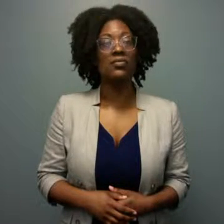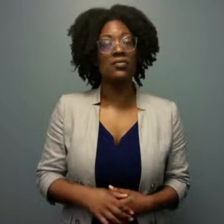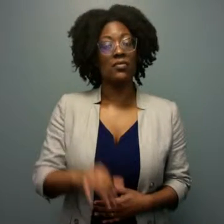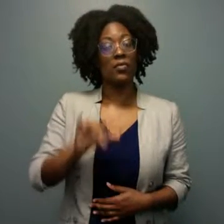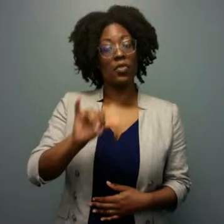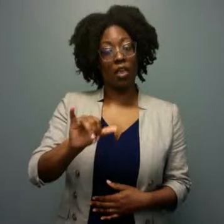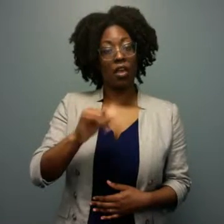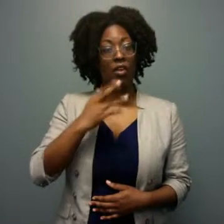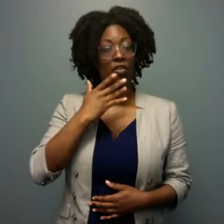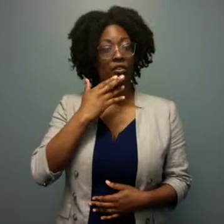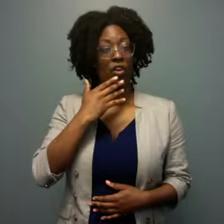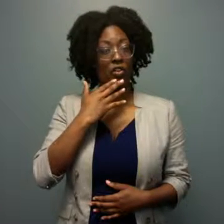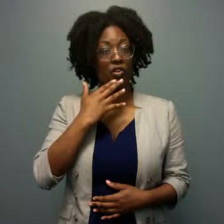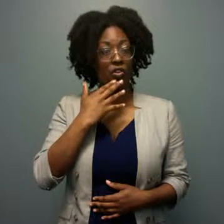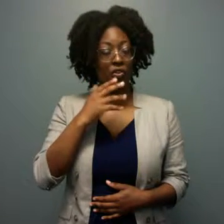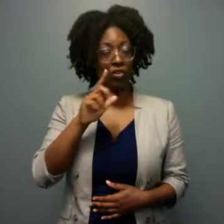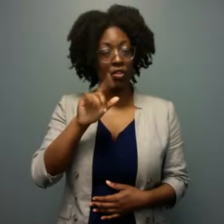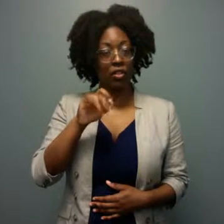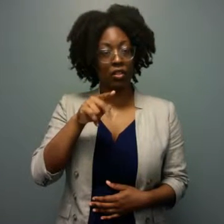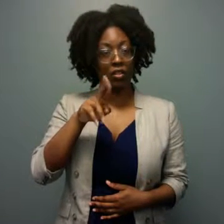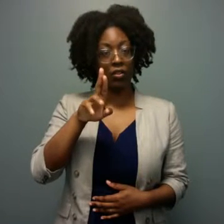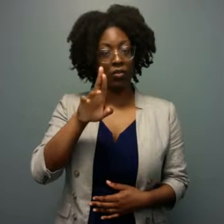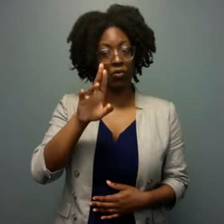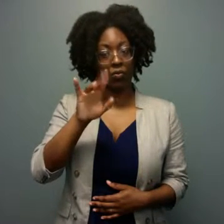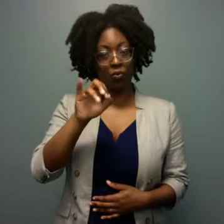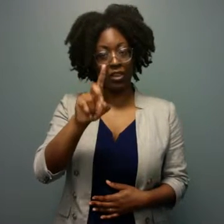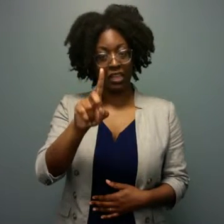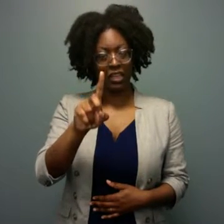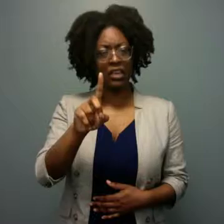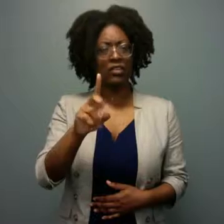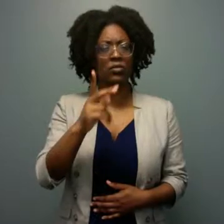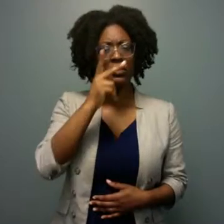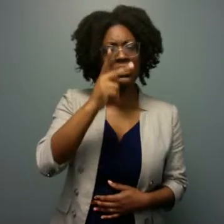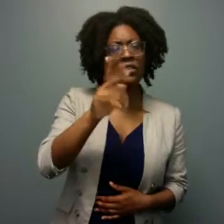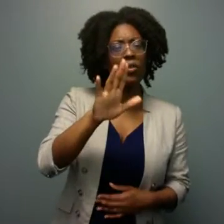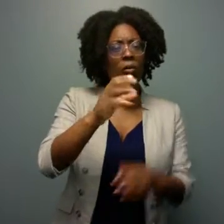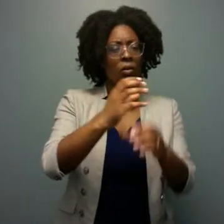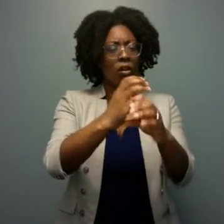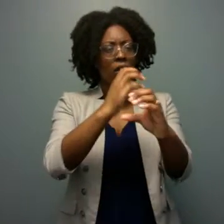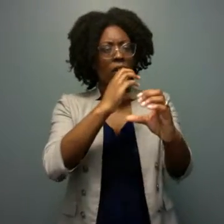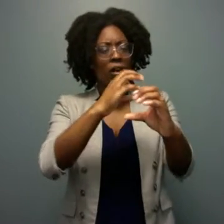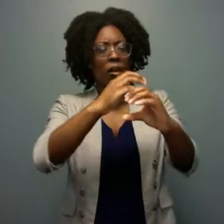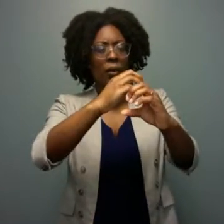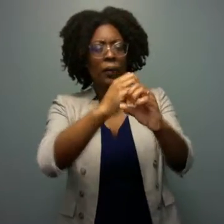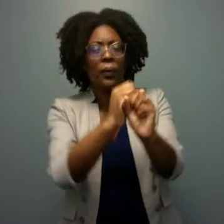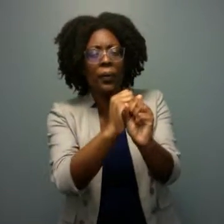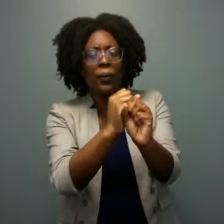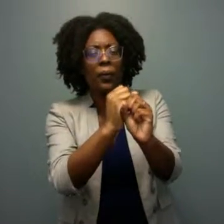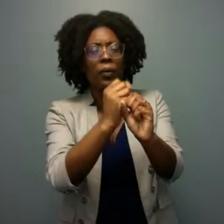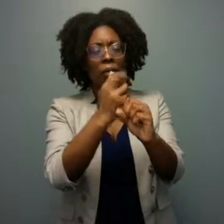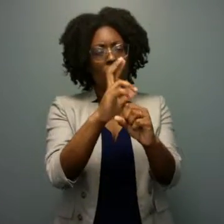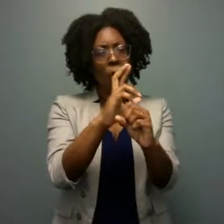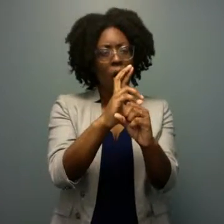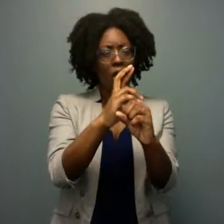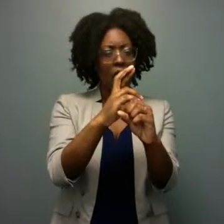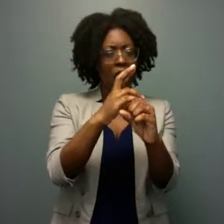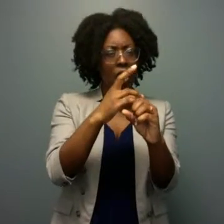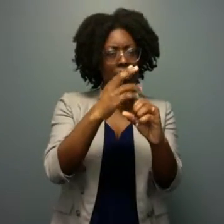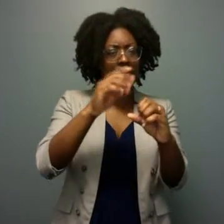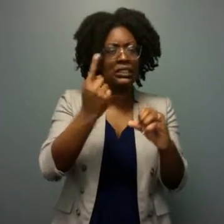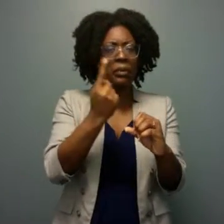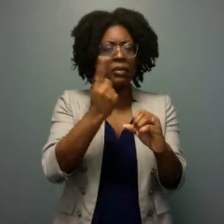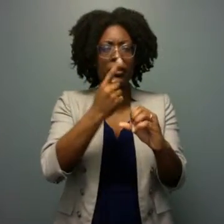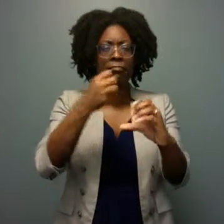your cardiologist will be able to see with fluoroscopy whether there are any narrowings or blockages of the coronary arteries, known as coronary